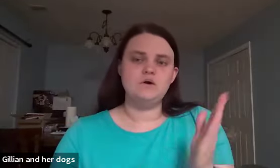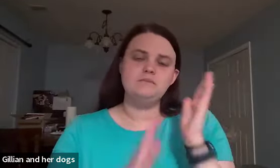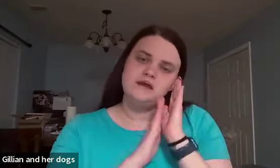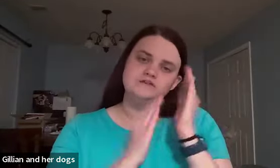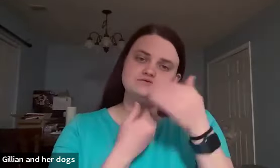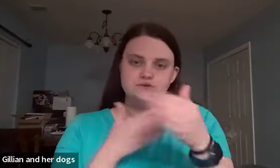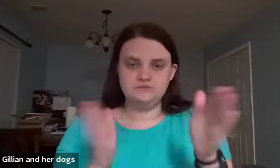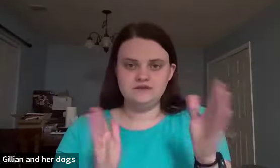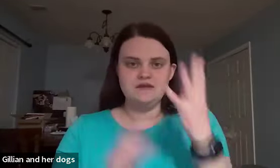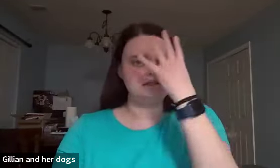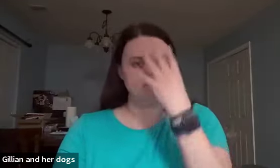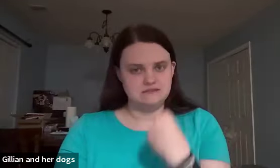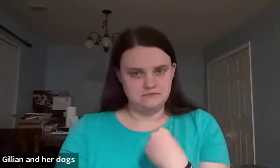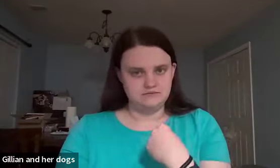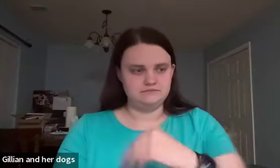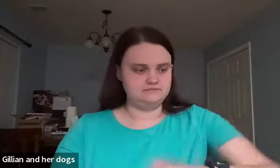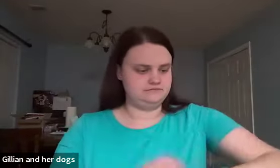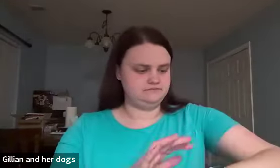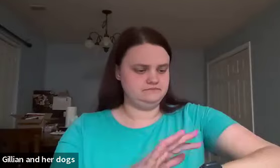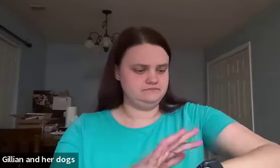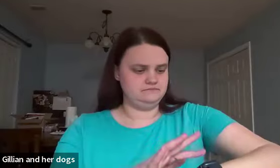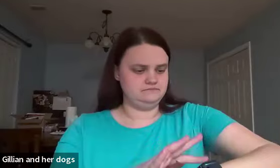So our bedroom and then sleep.